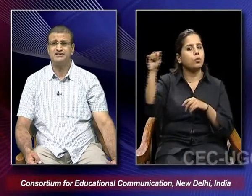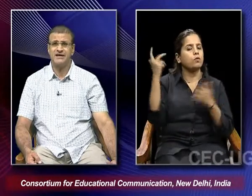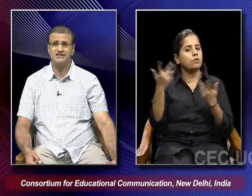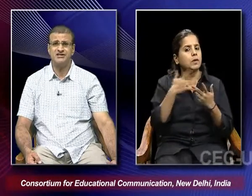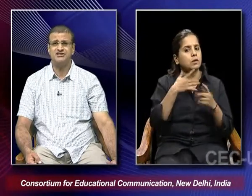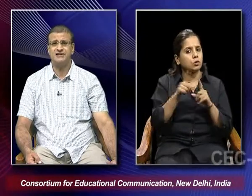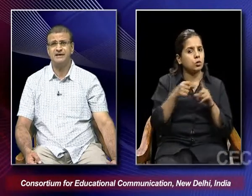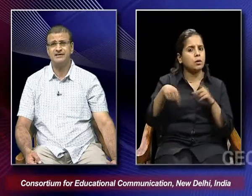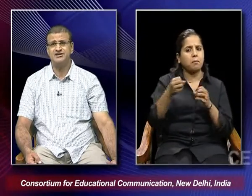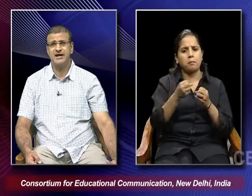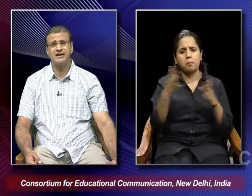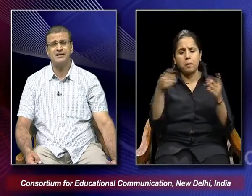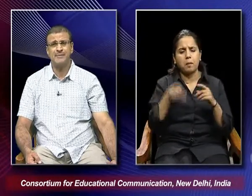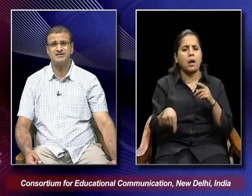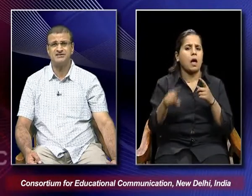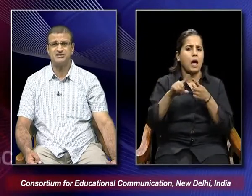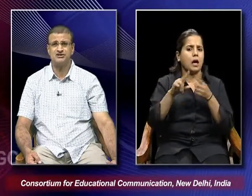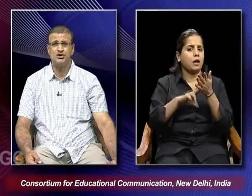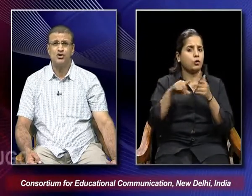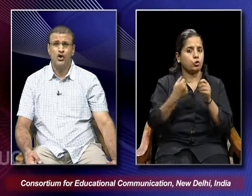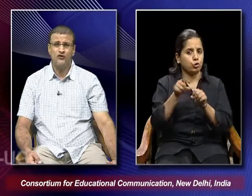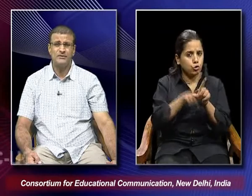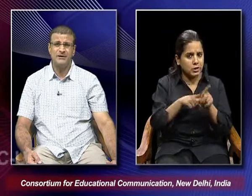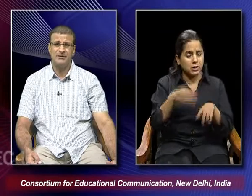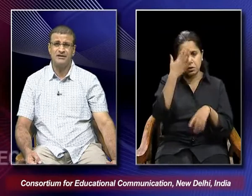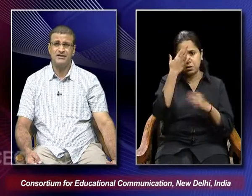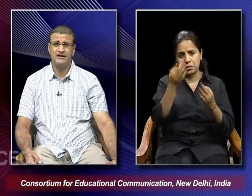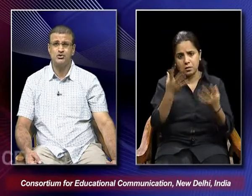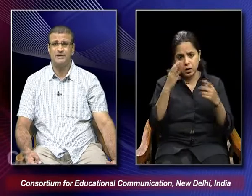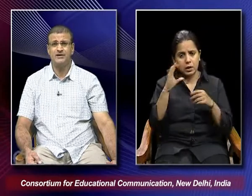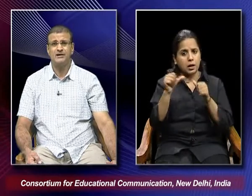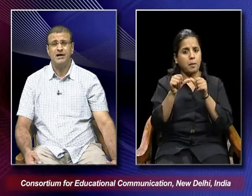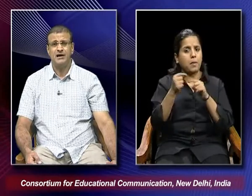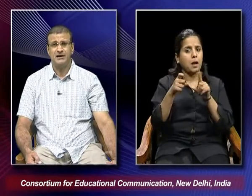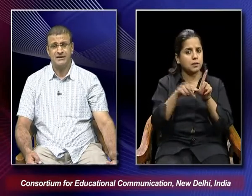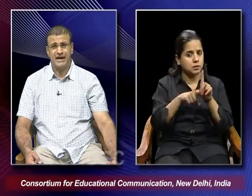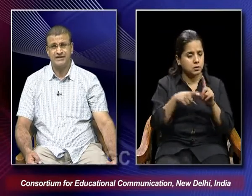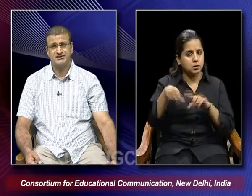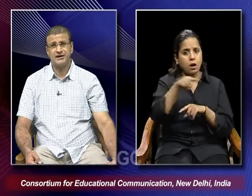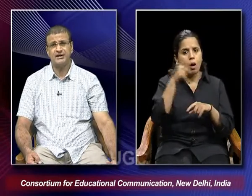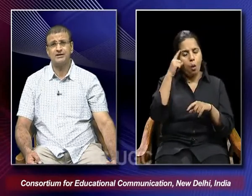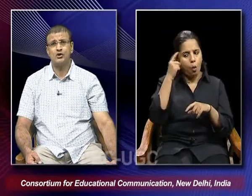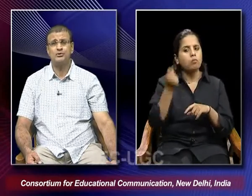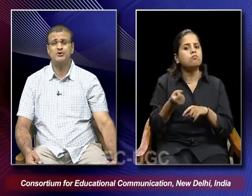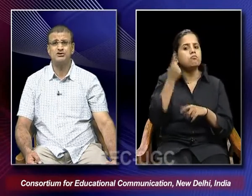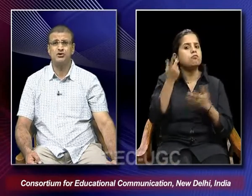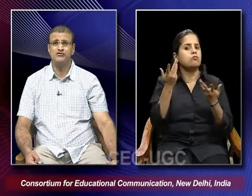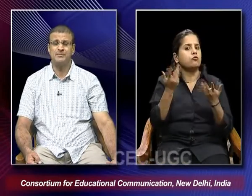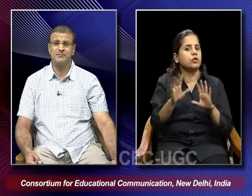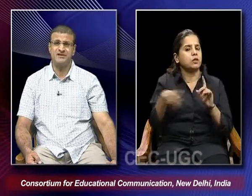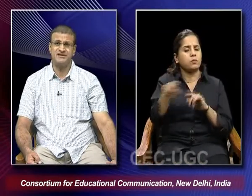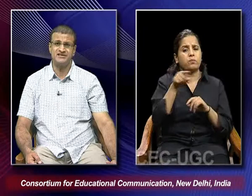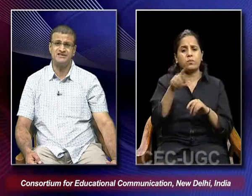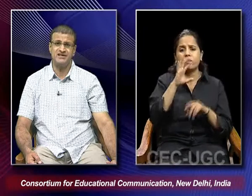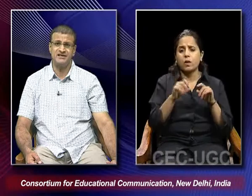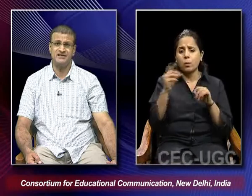various energies, talents and the capacities of the people, they had to be realized, and the contribution of the people